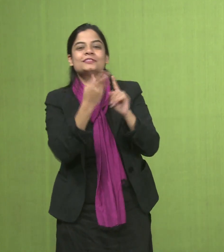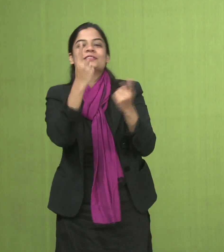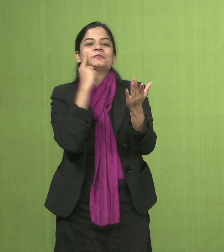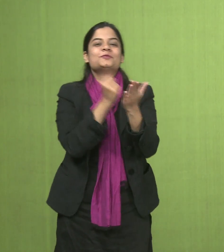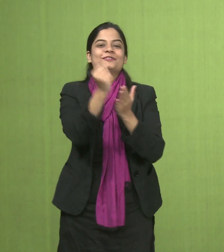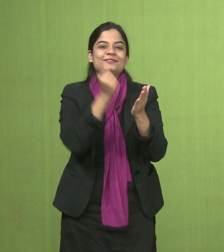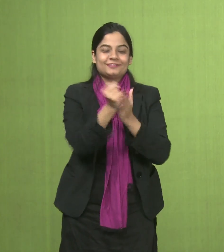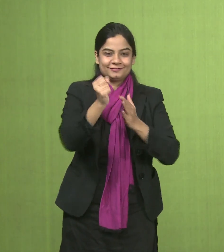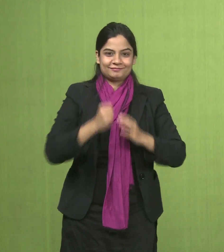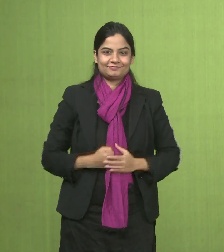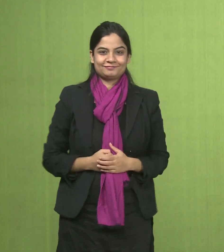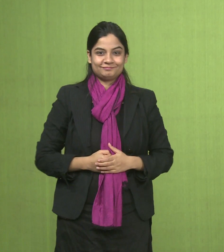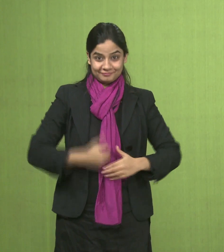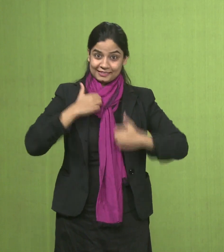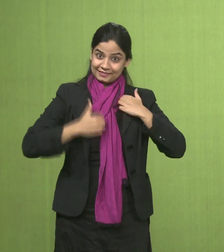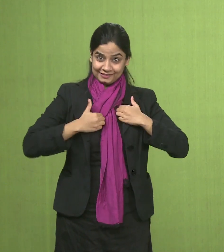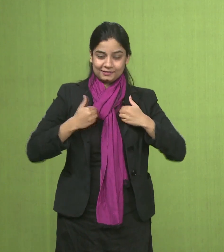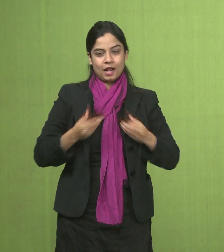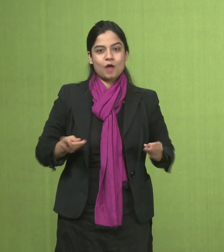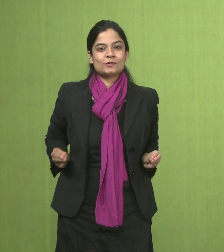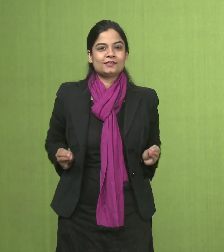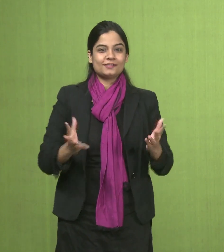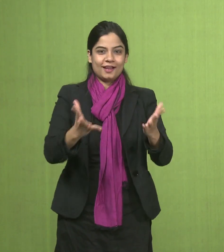you can check if your answer is right or not. Let's begin.